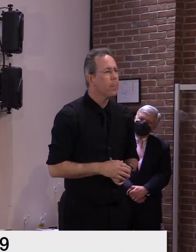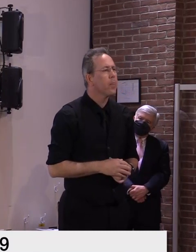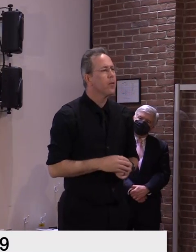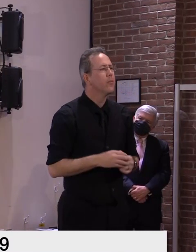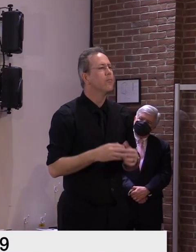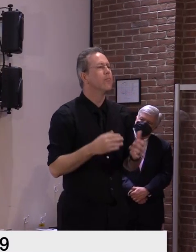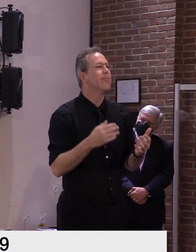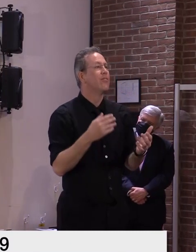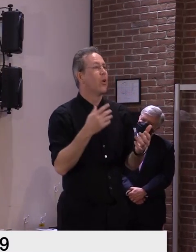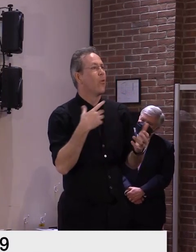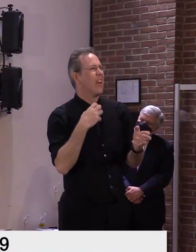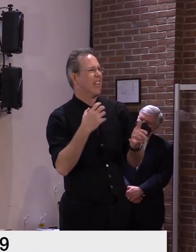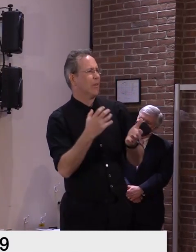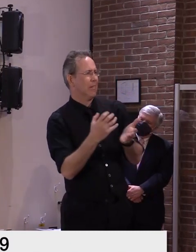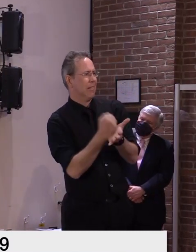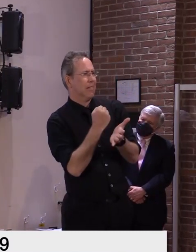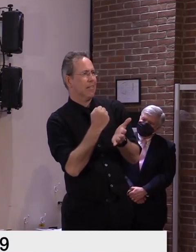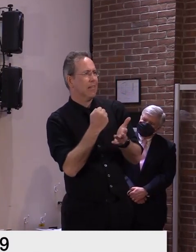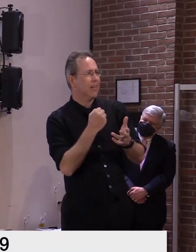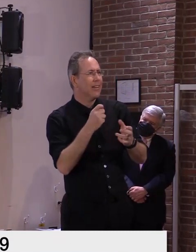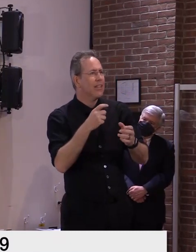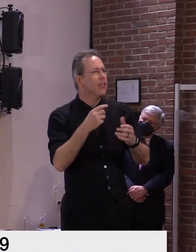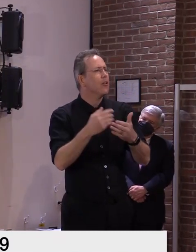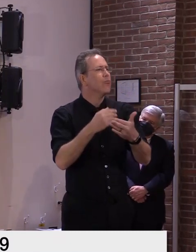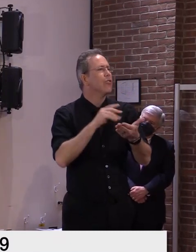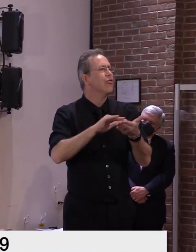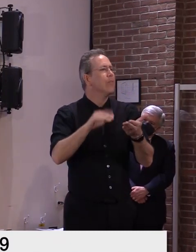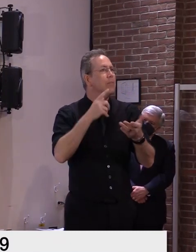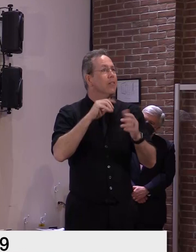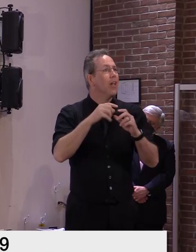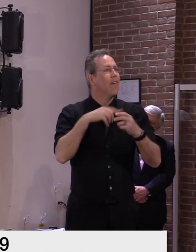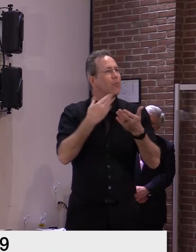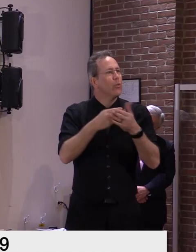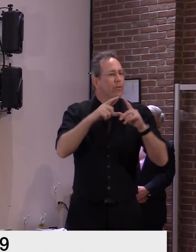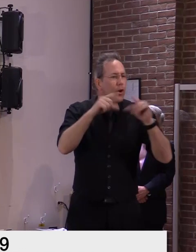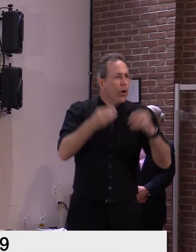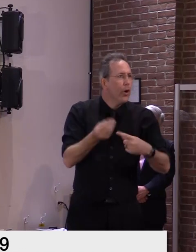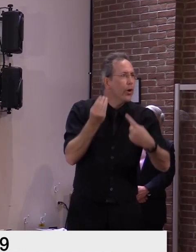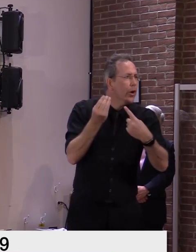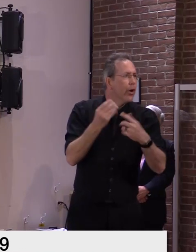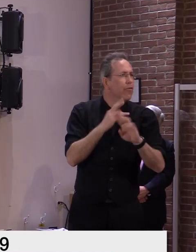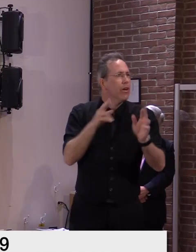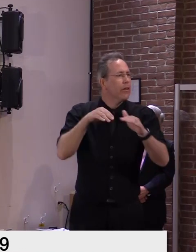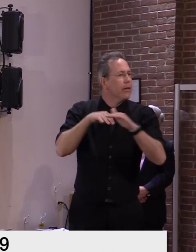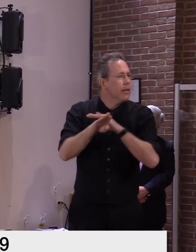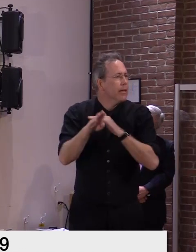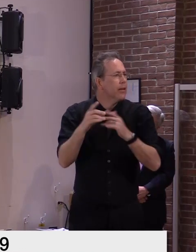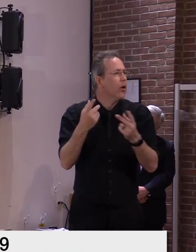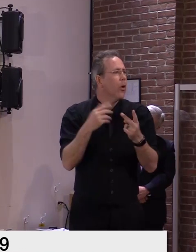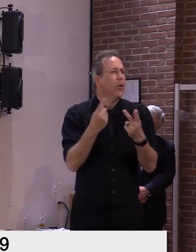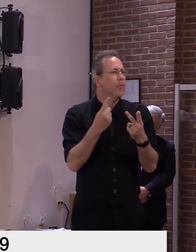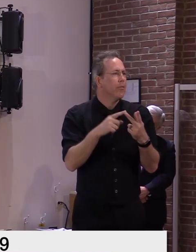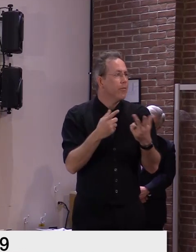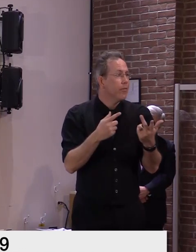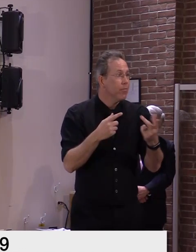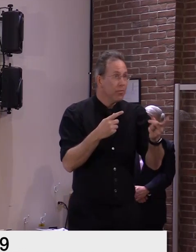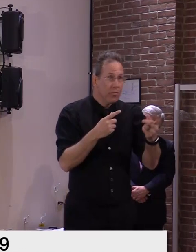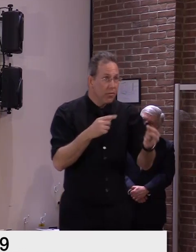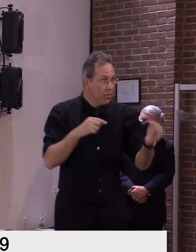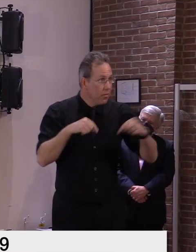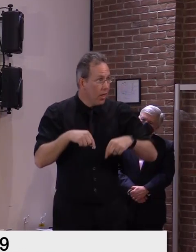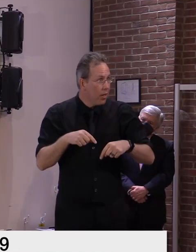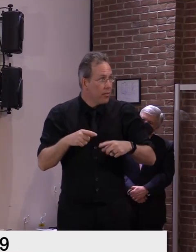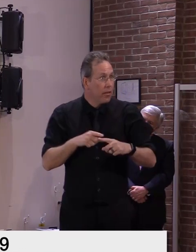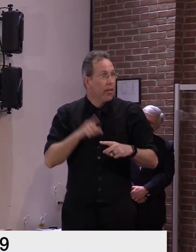pre-clearance in Montreal, be able to get on to Amtrak and come back into the States